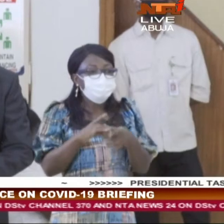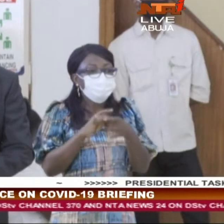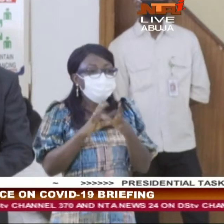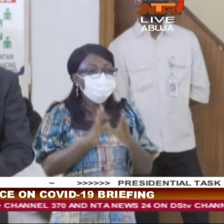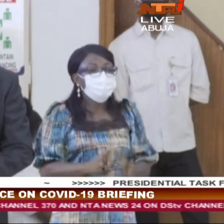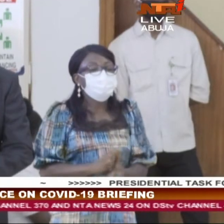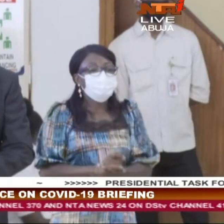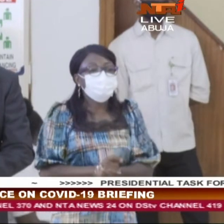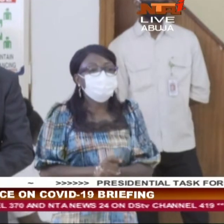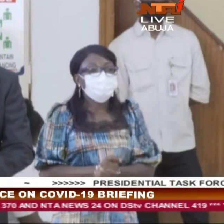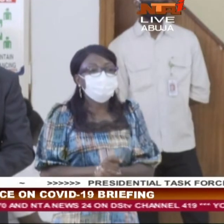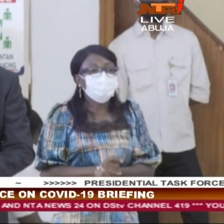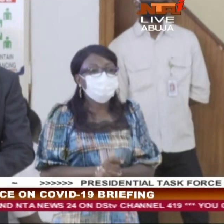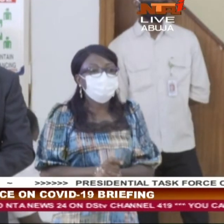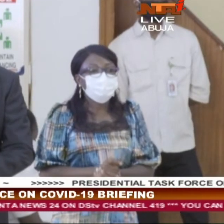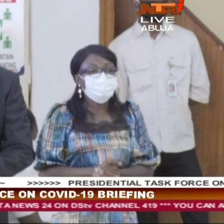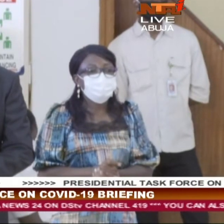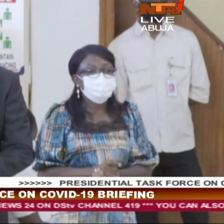Coordinator,